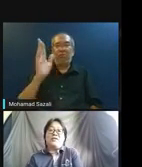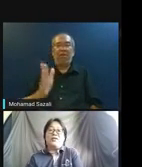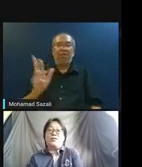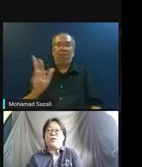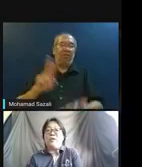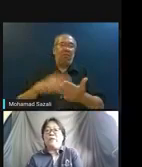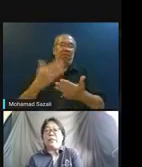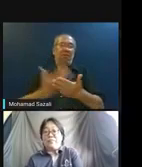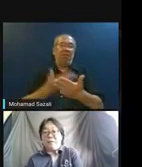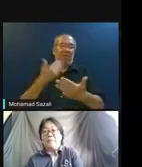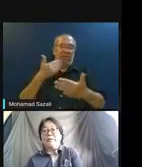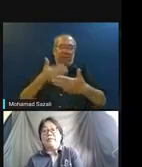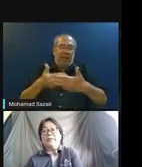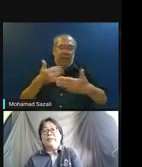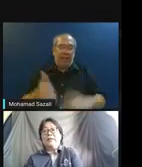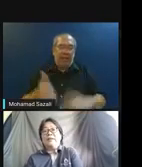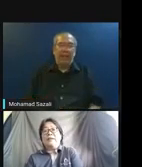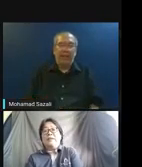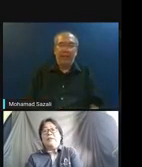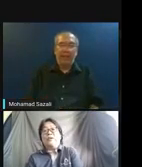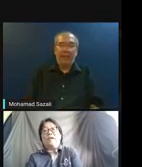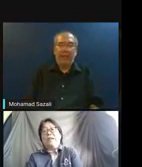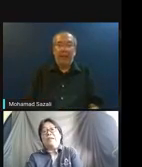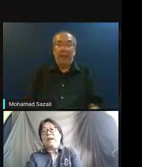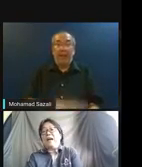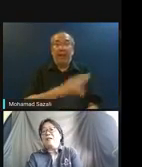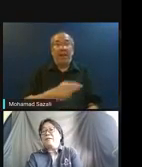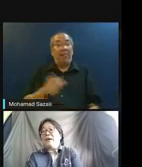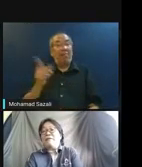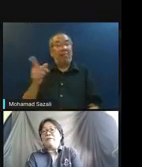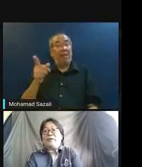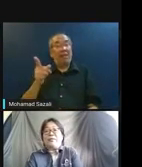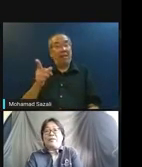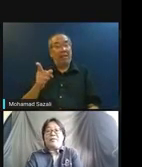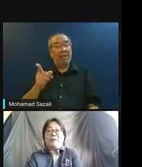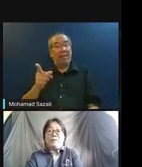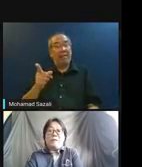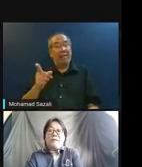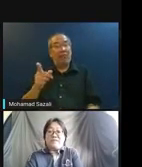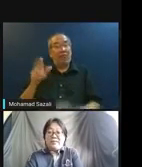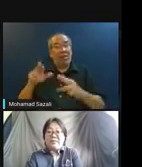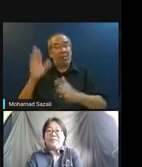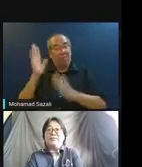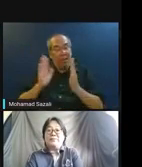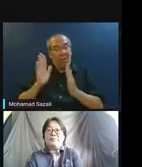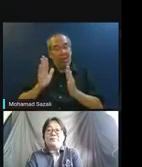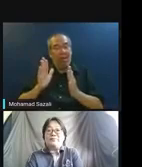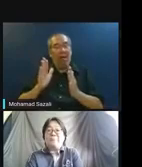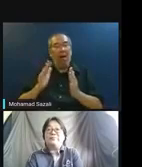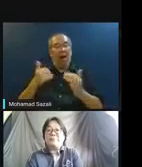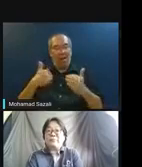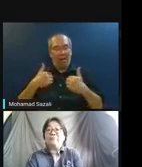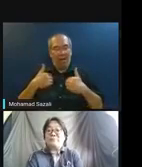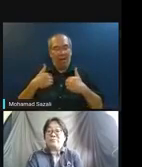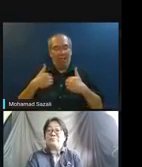the Malaysia Social Welfare Department. So currently there are around 40,000 deaf people registered.